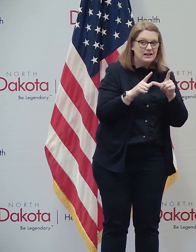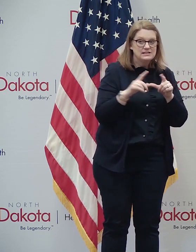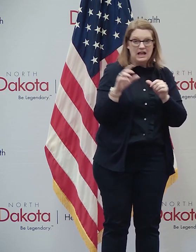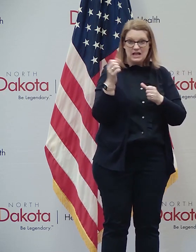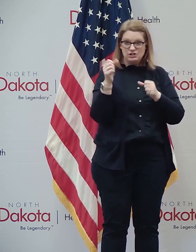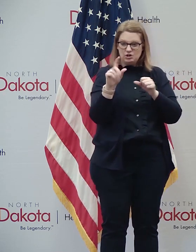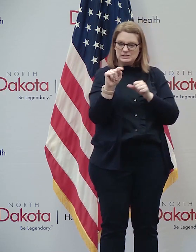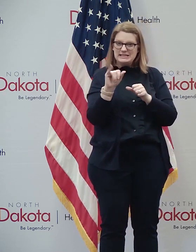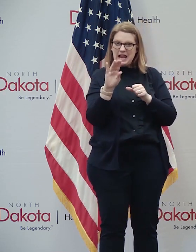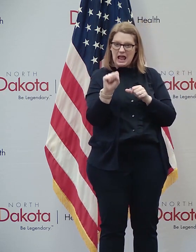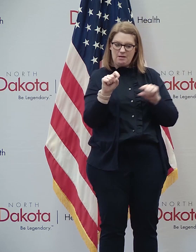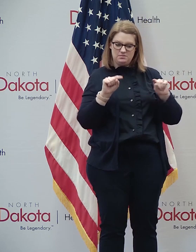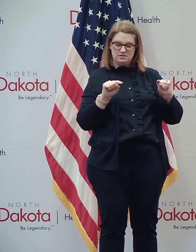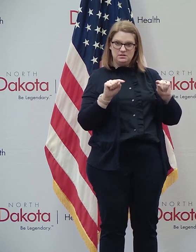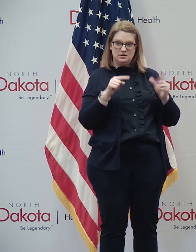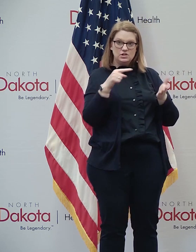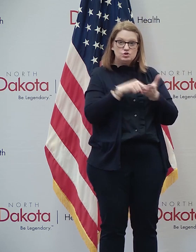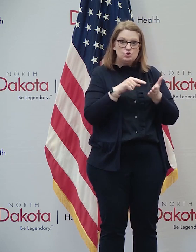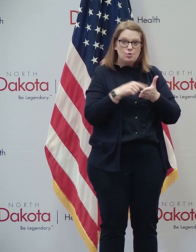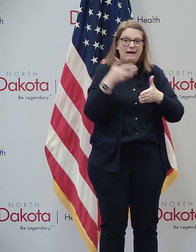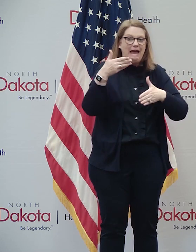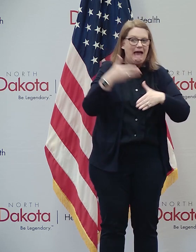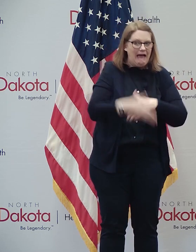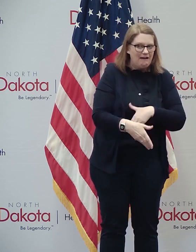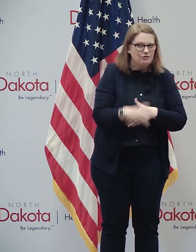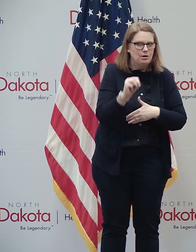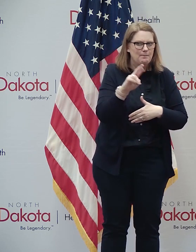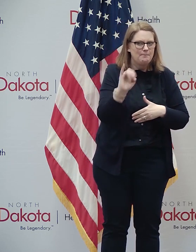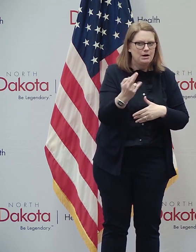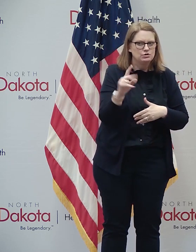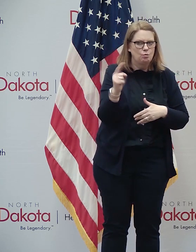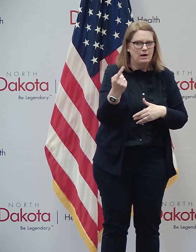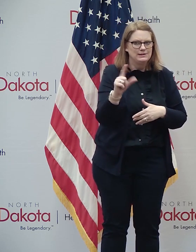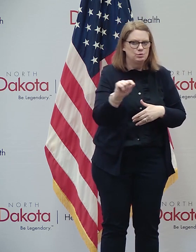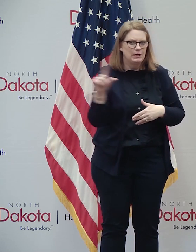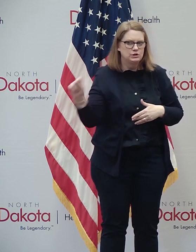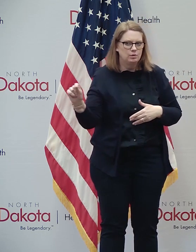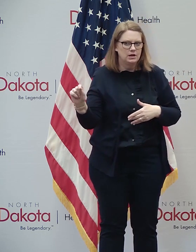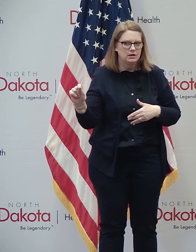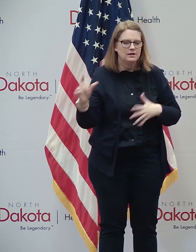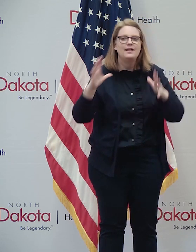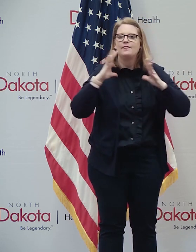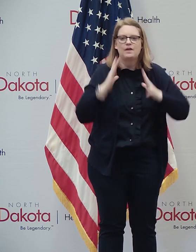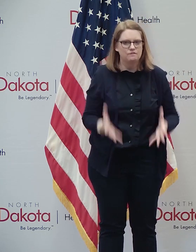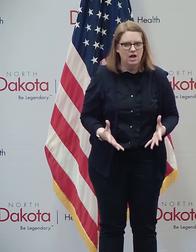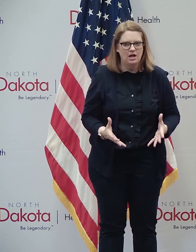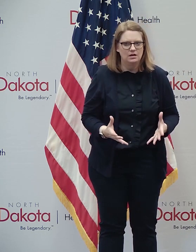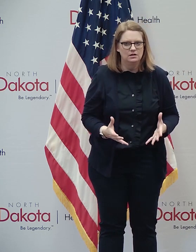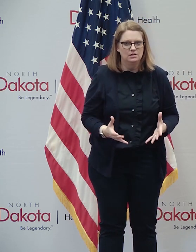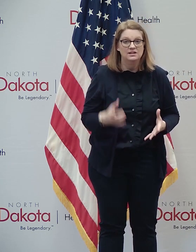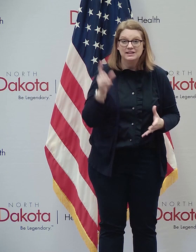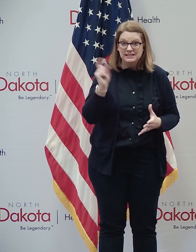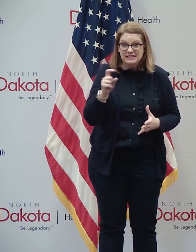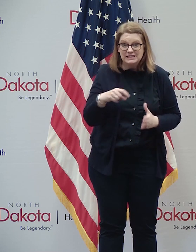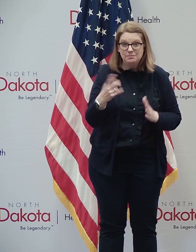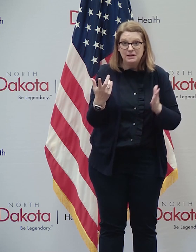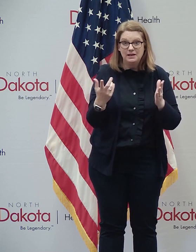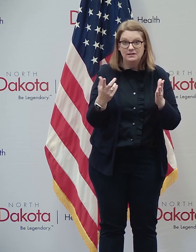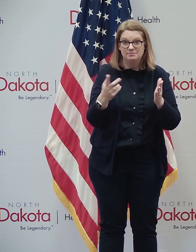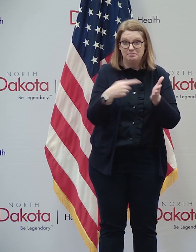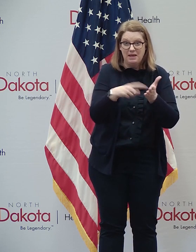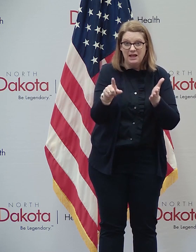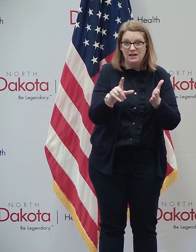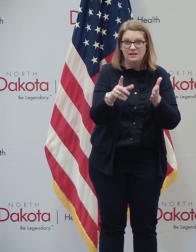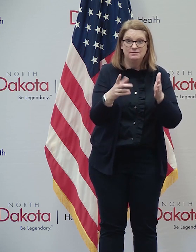tabs that were due after March 1, 2020 remain valid, do not need to be renewed. So if you